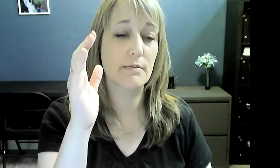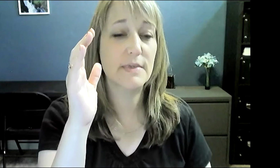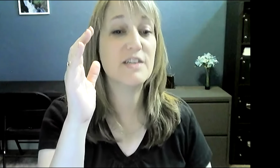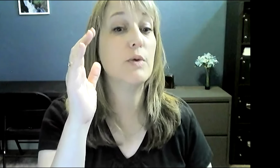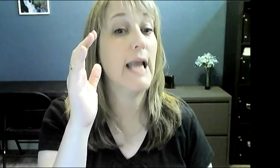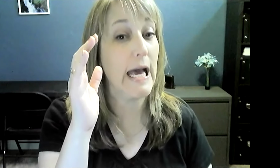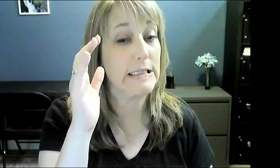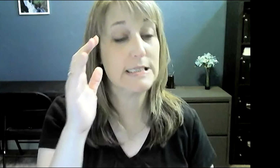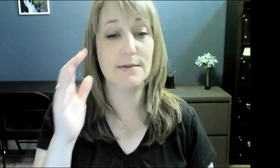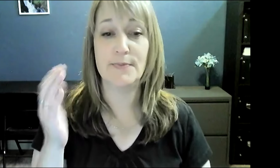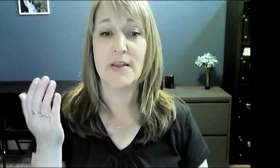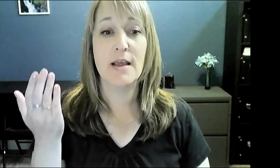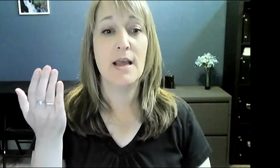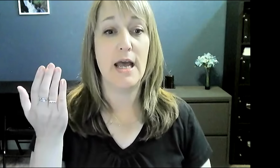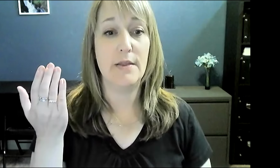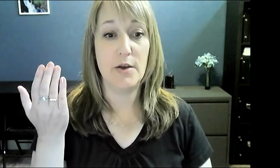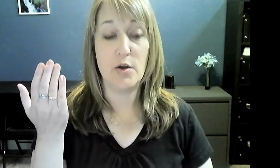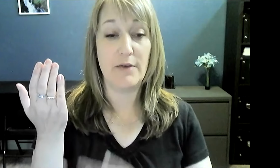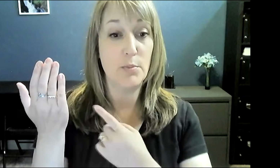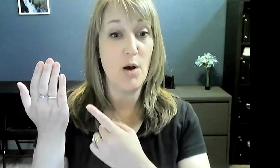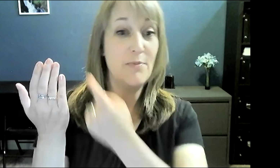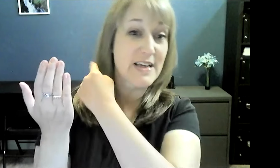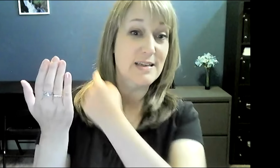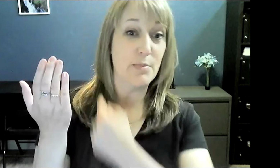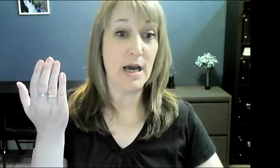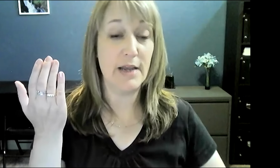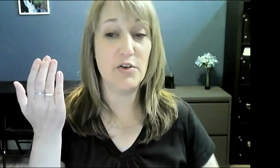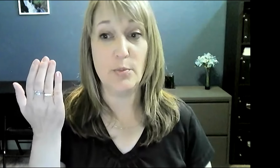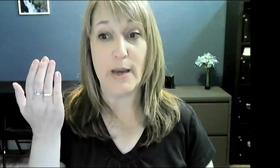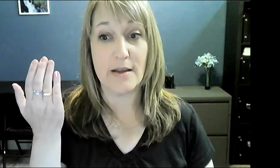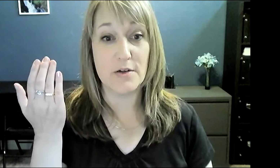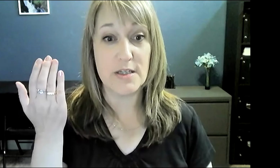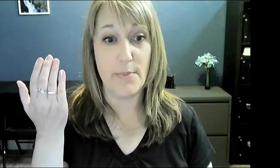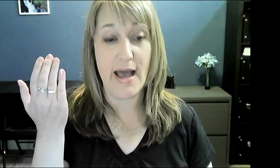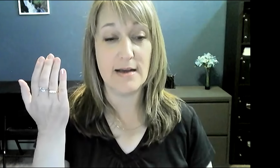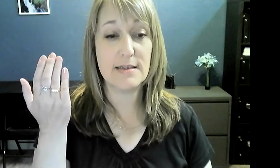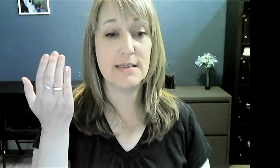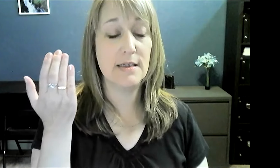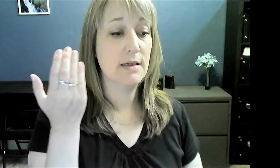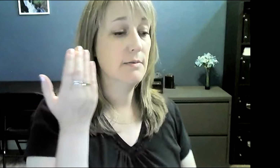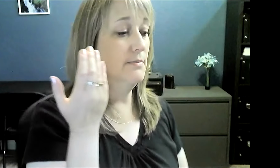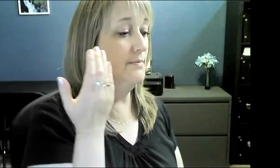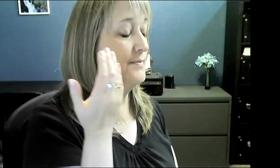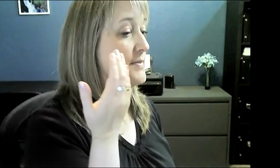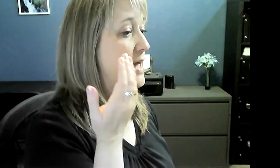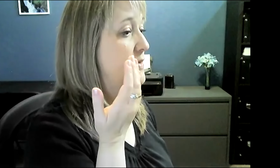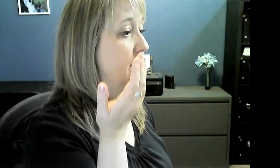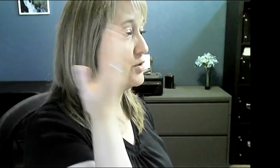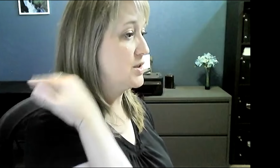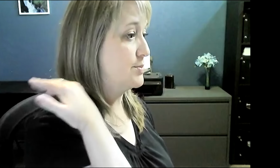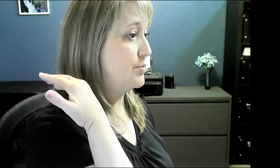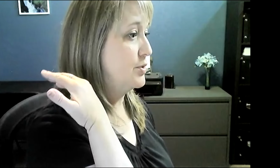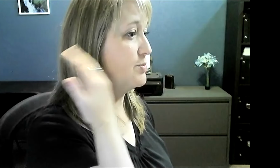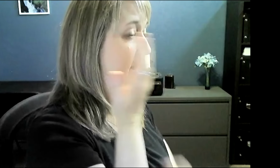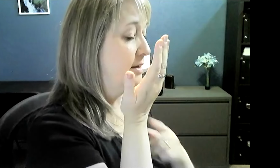It's relaxed. And then you have your palm facing behind you, back there to the past. And then you just push back.